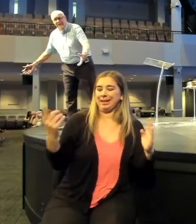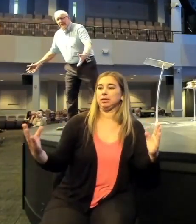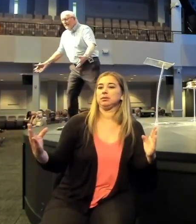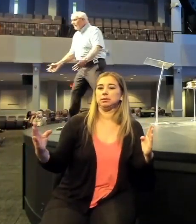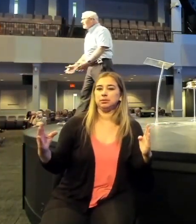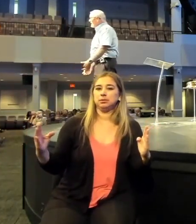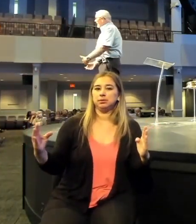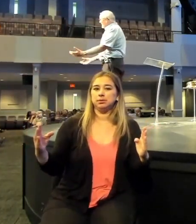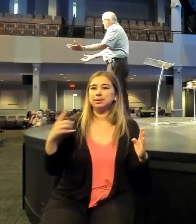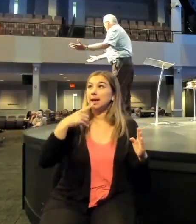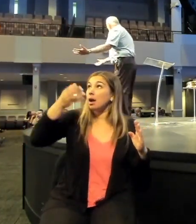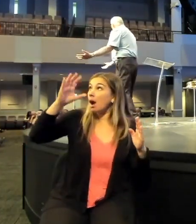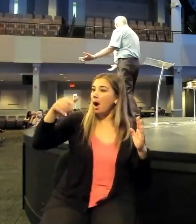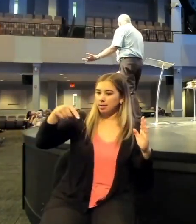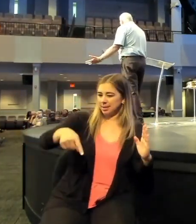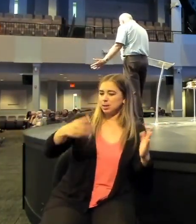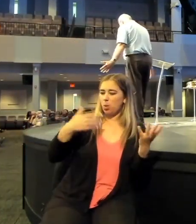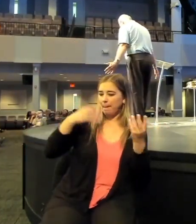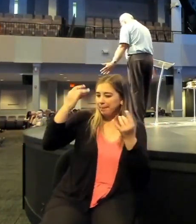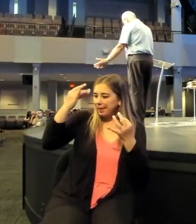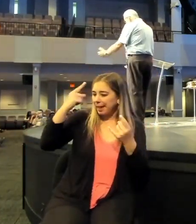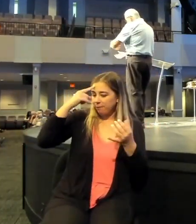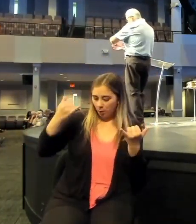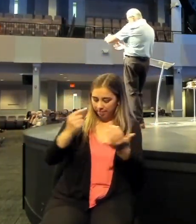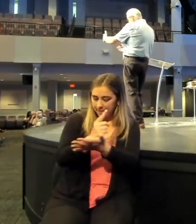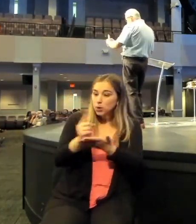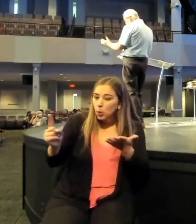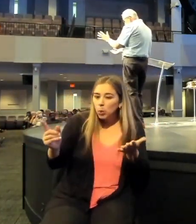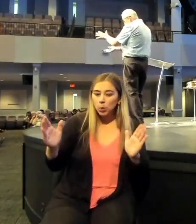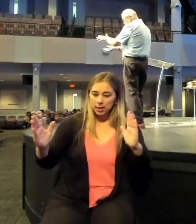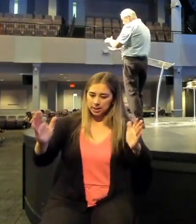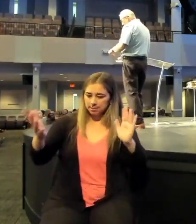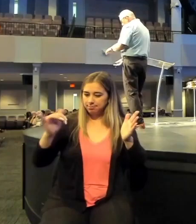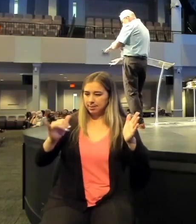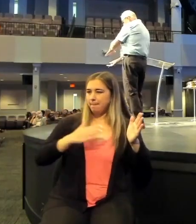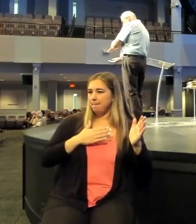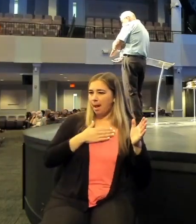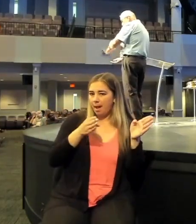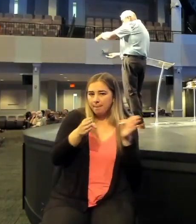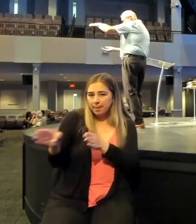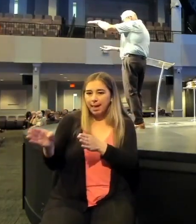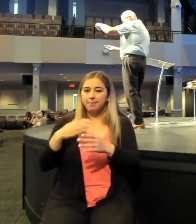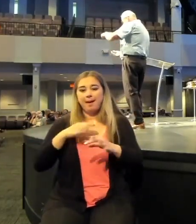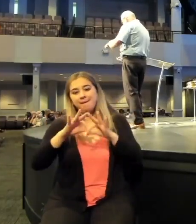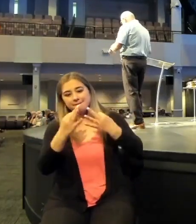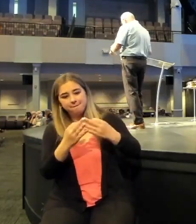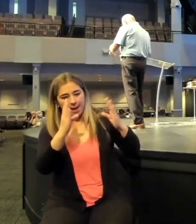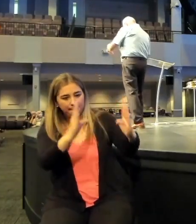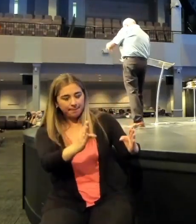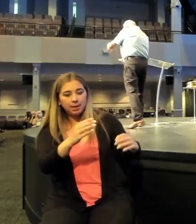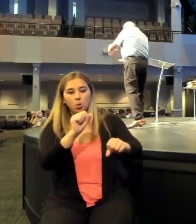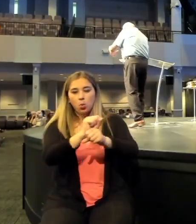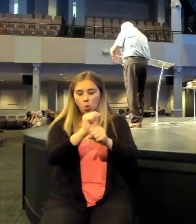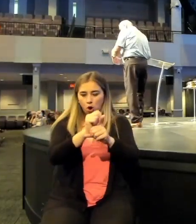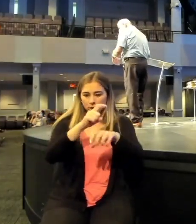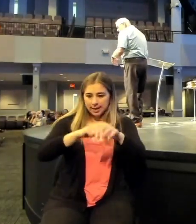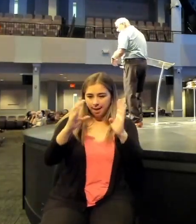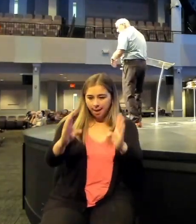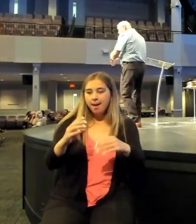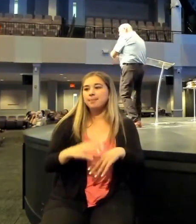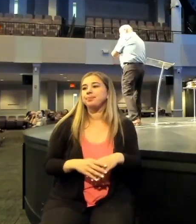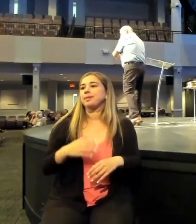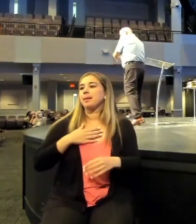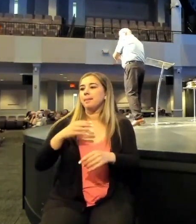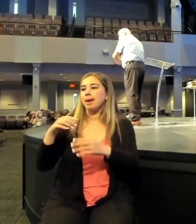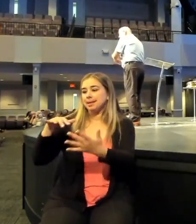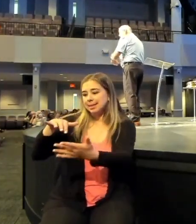okay? Say, God, this is what I'm thinking about for this week. I'm laying out this time, the time for, this is my family, it's my work time. This is the time I'm going to study.